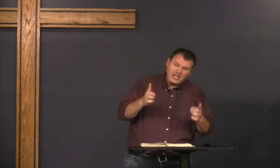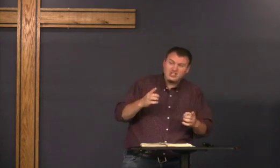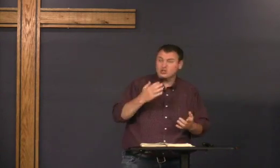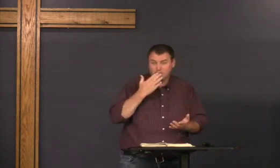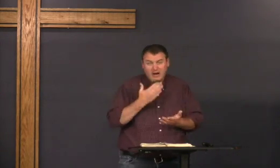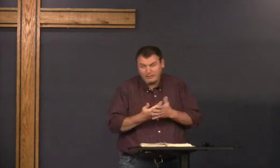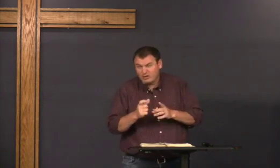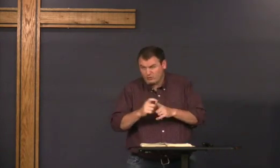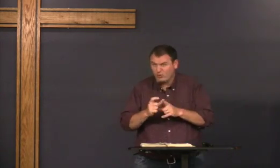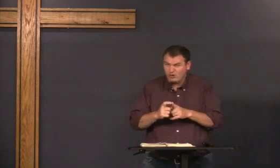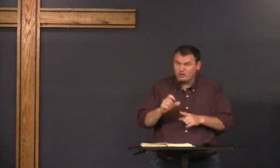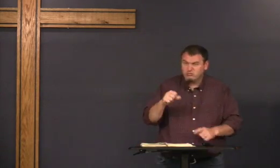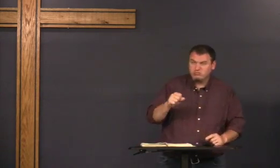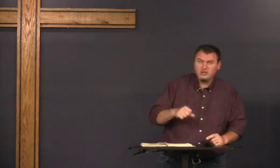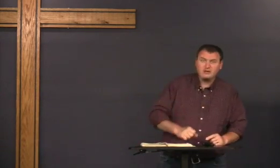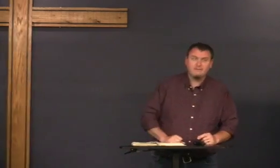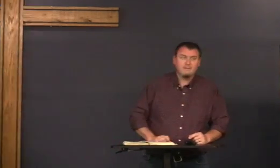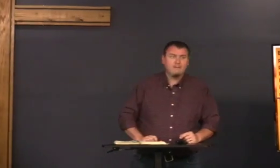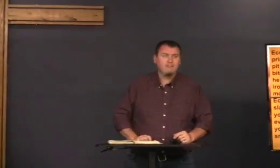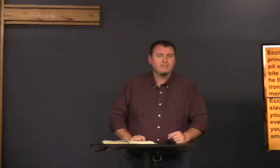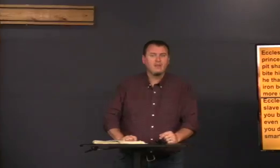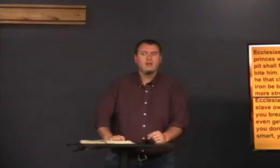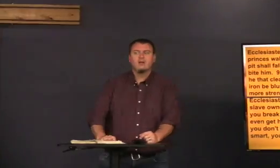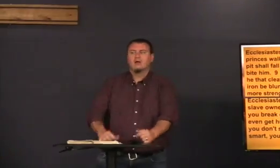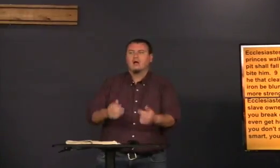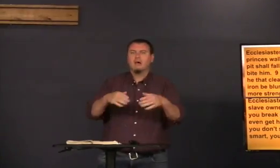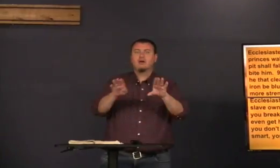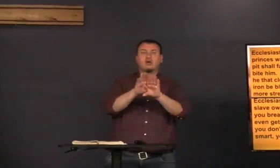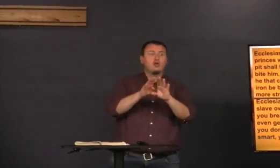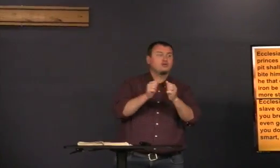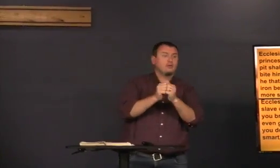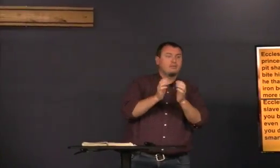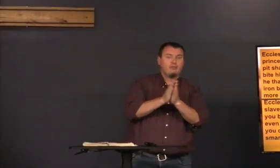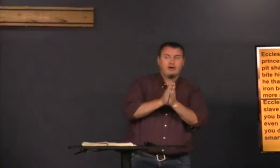Educational is probably a good word. Yeah. I'm going to close with prayer.